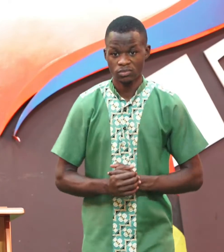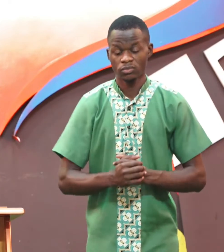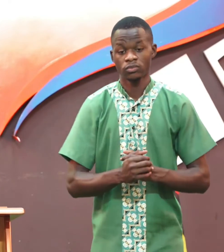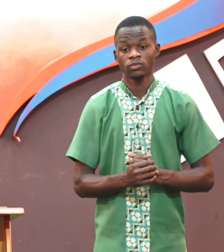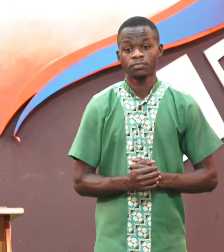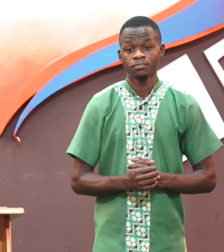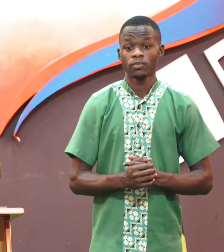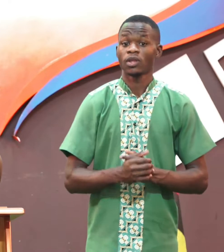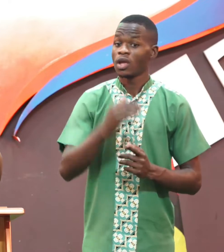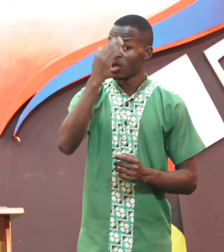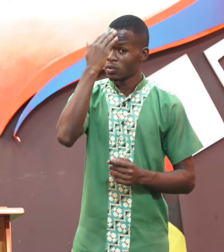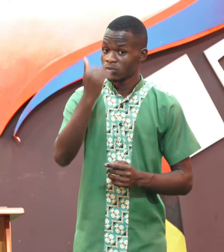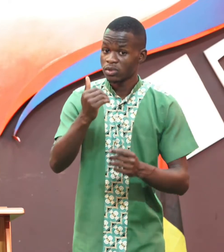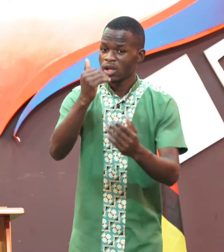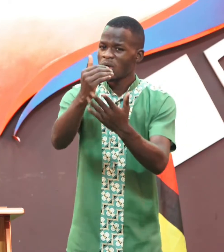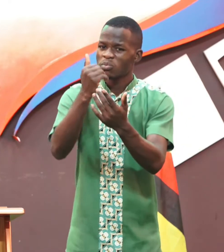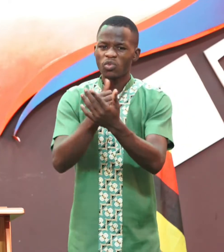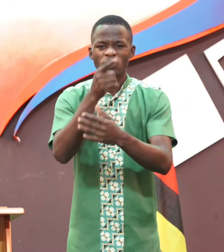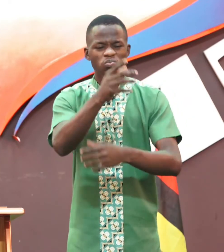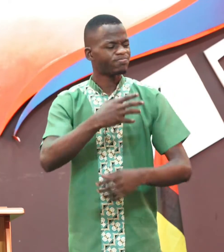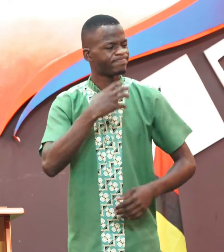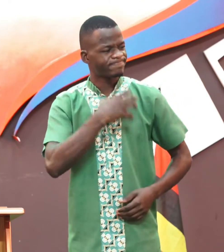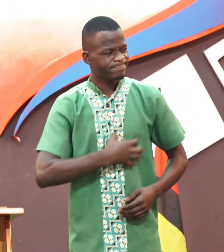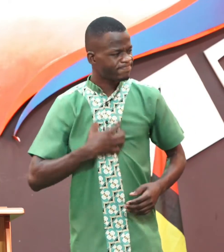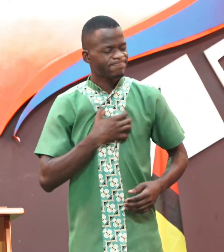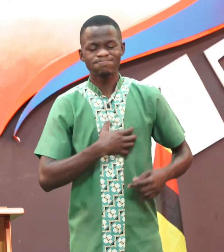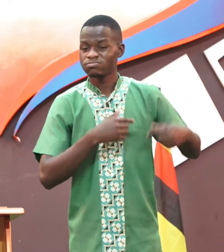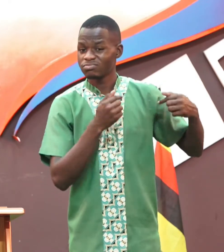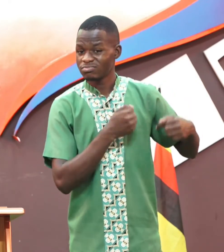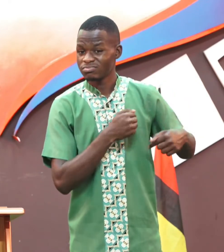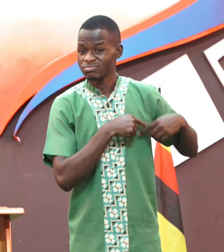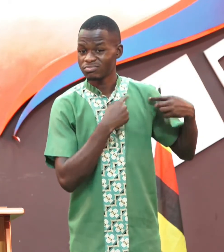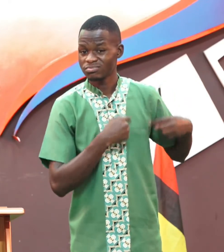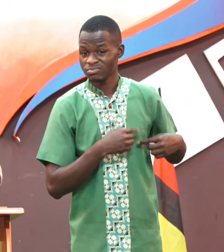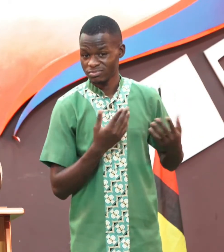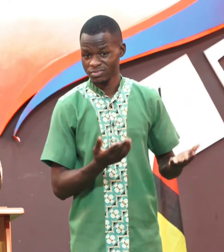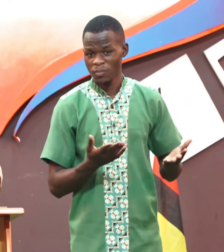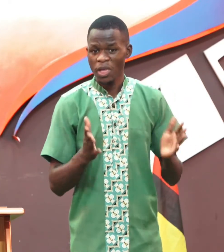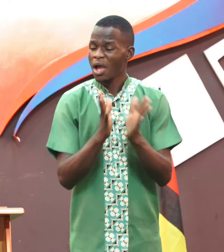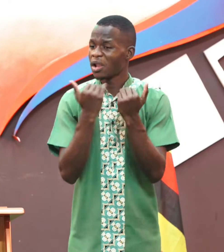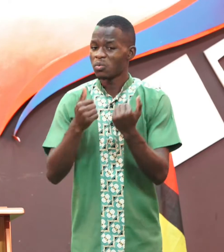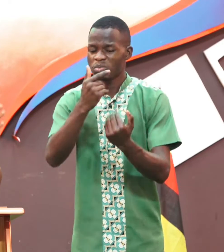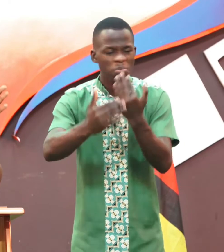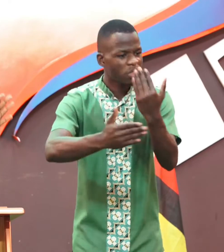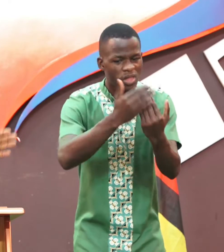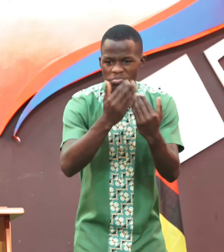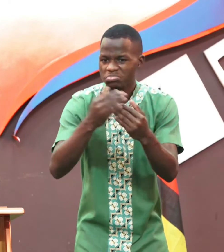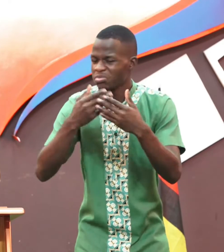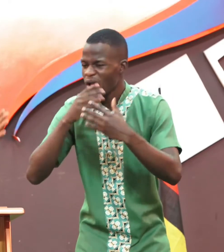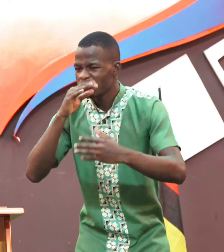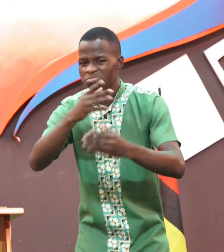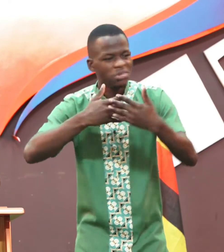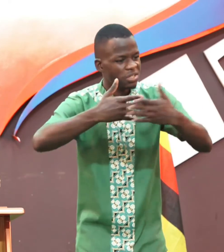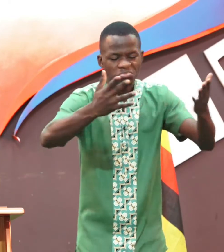around you. Olokuba gw'olina obusungu mu ndayo. Because you have anger within you. Tofayo ngeri gy'oyogeramu